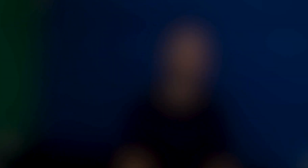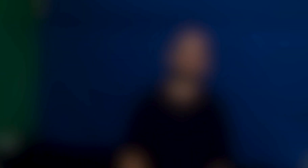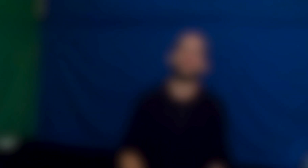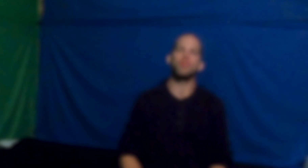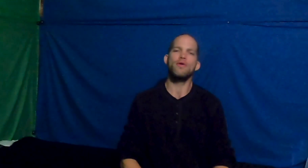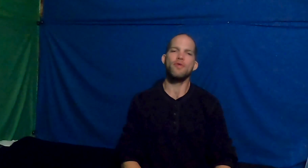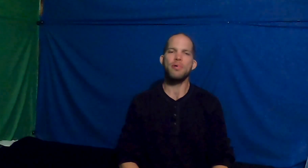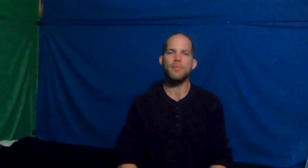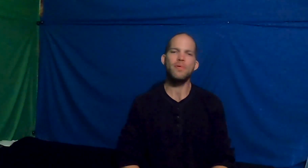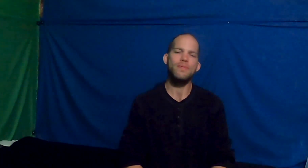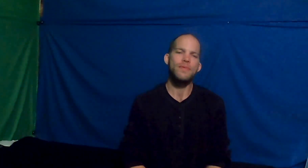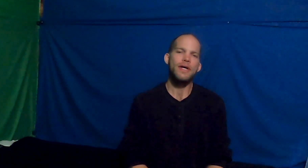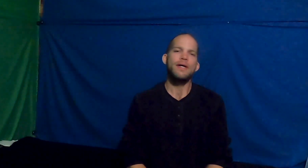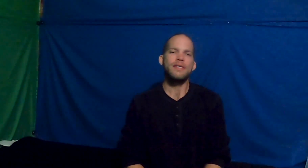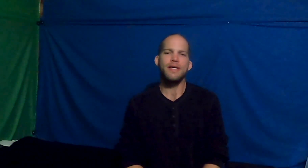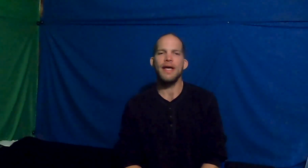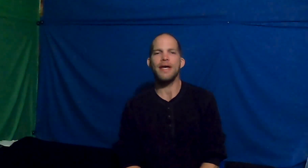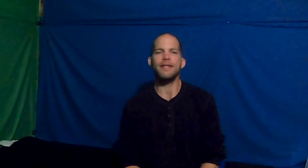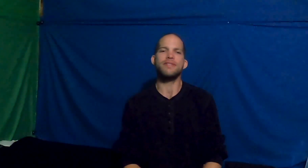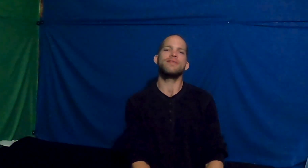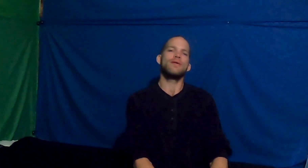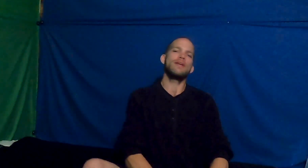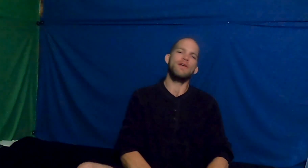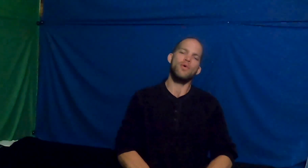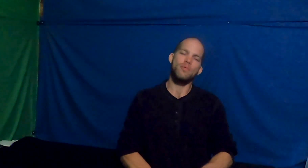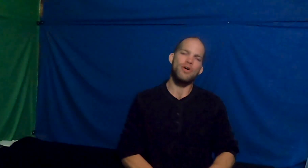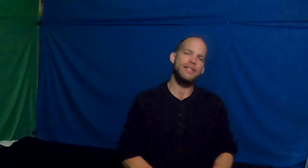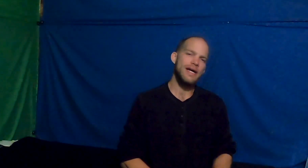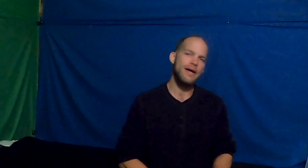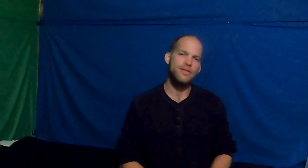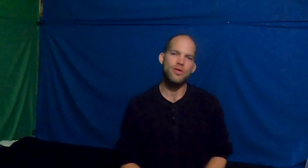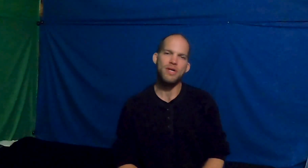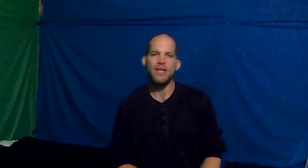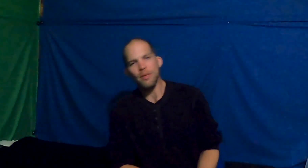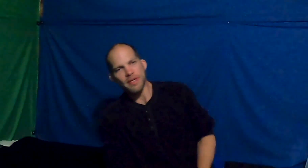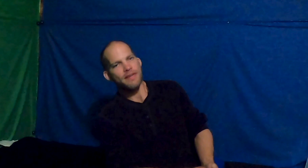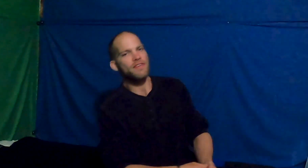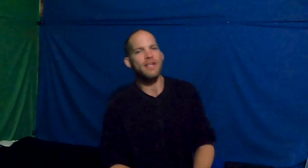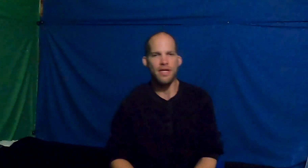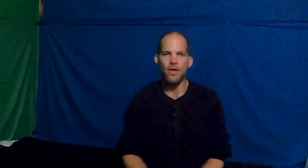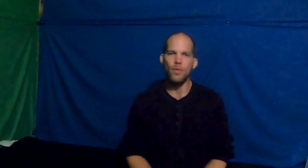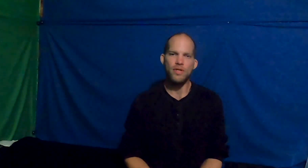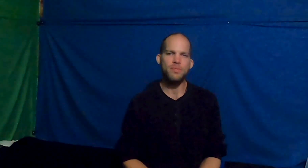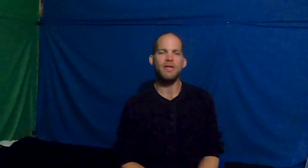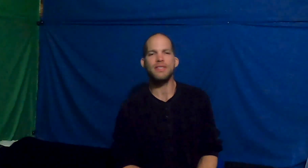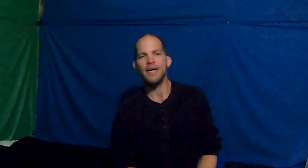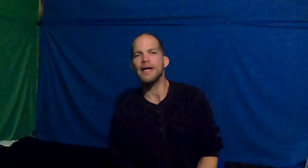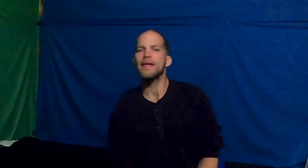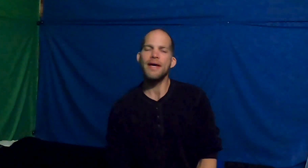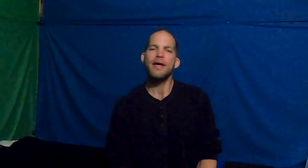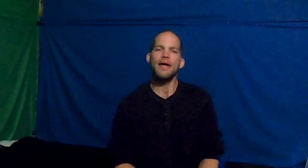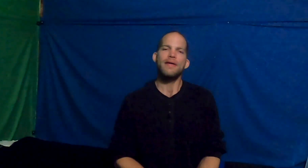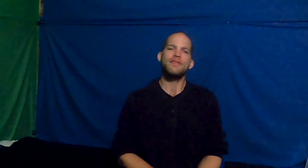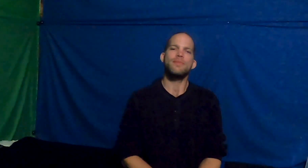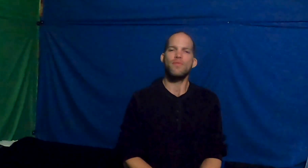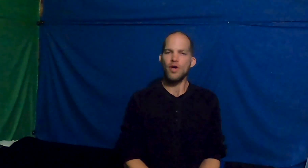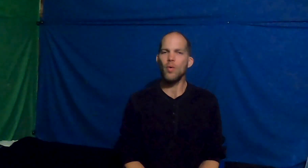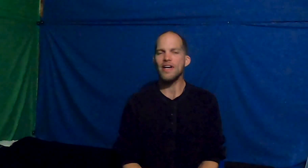Hello, beautiful people. Today's living word breakdown is going to be a little bit different than the other ones because I had some